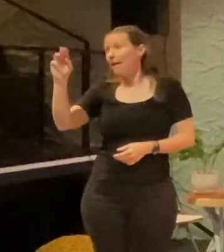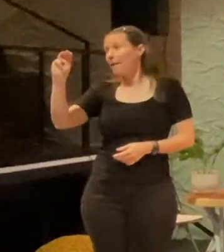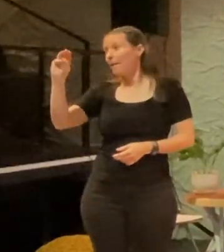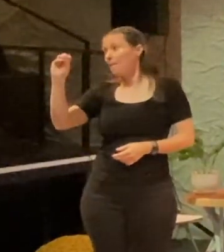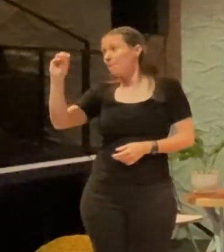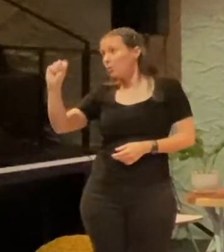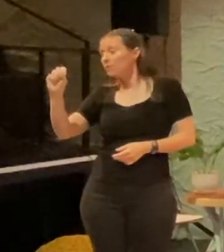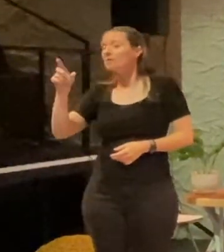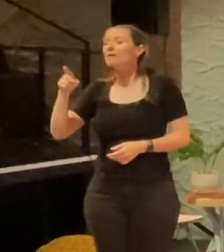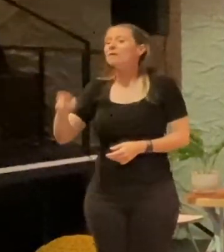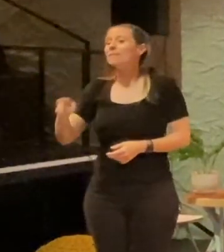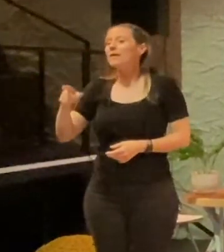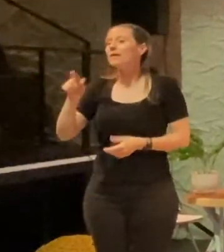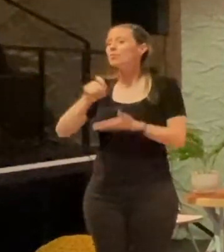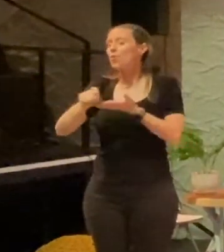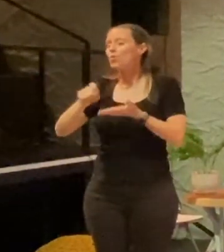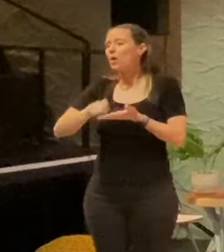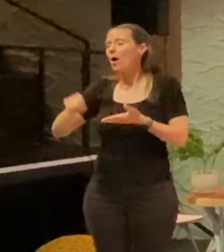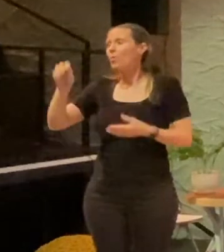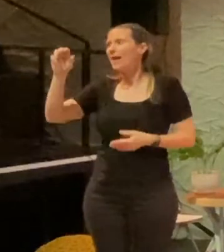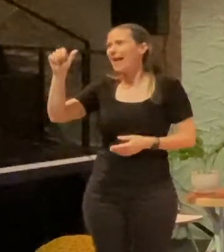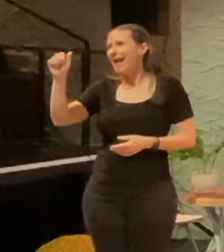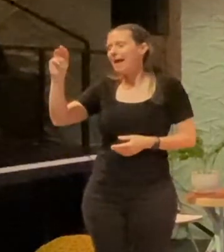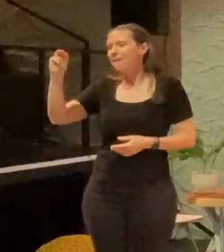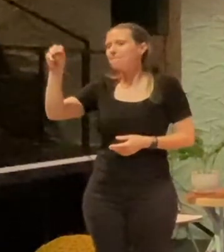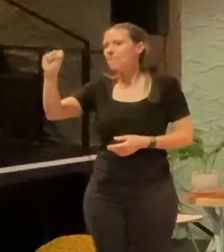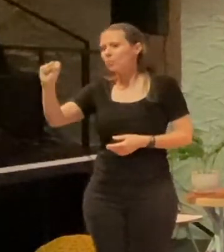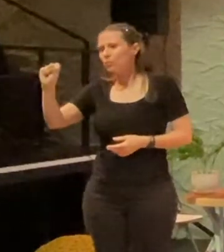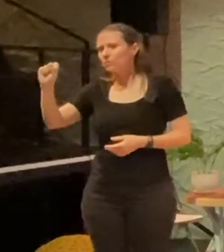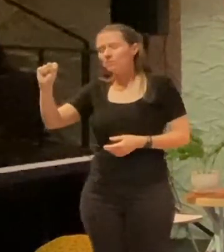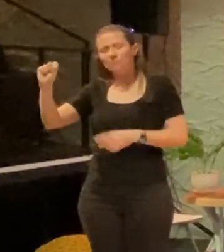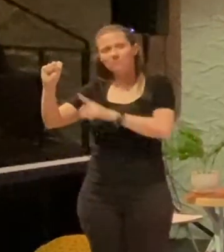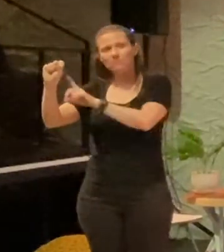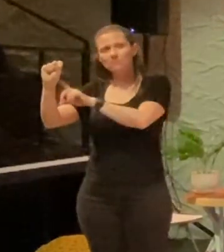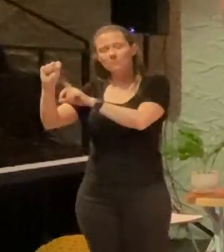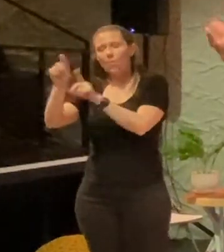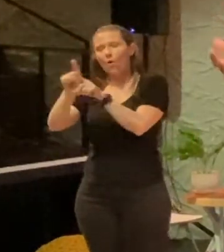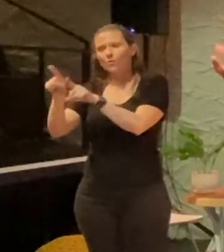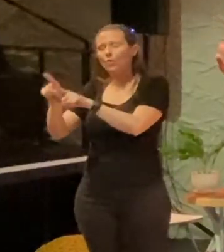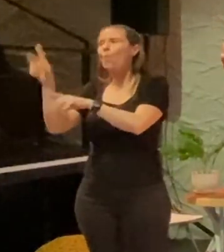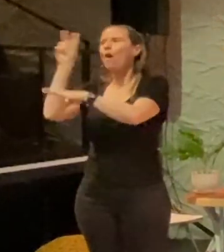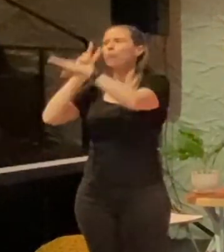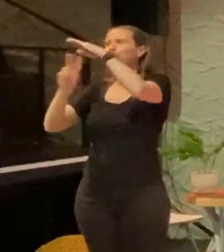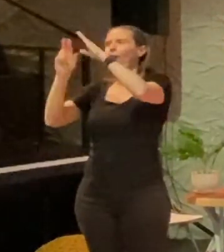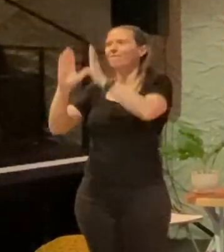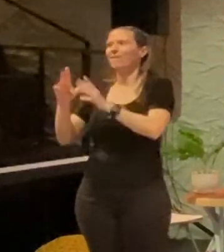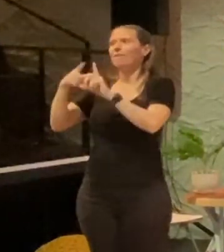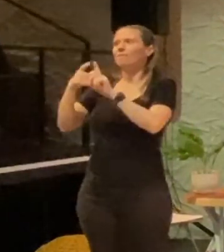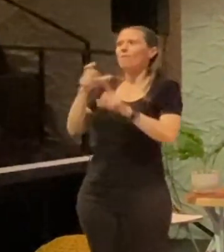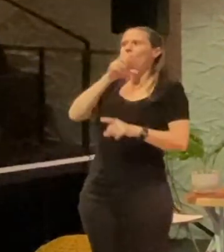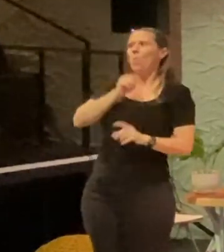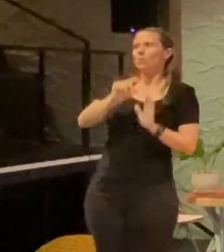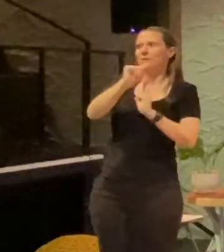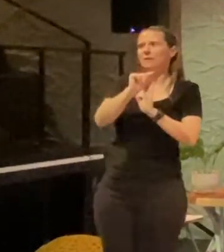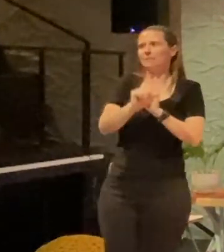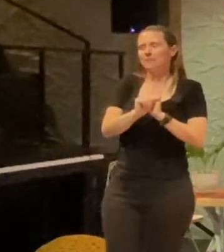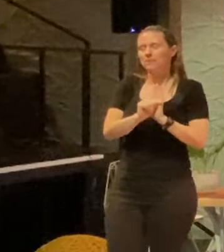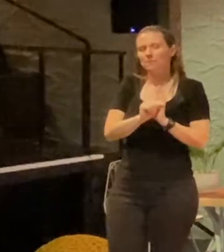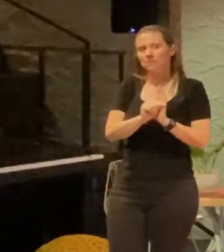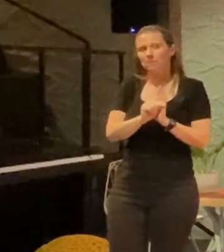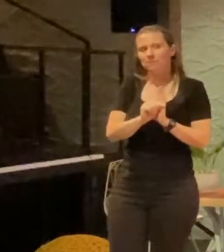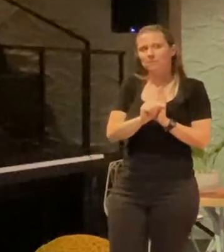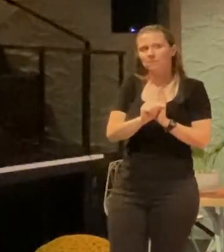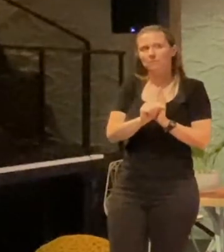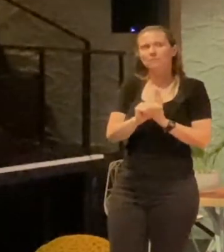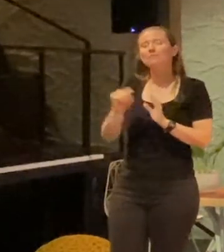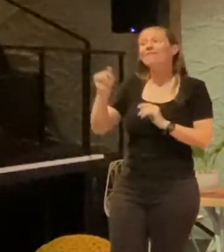Amon, but it's actually not what he wrote down. He wrote down Amos, who is also a prophet in the Old Testament.